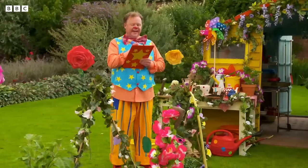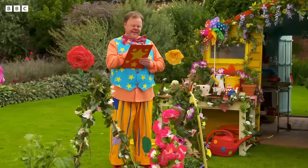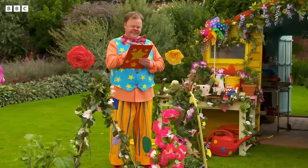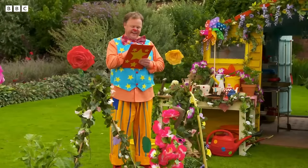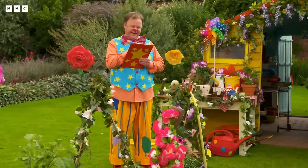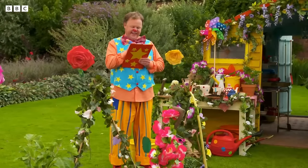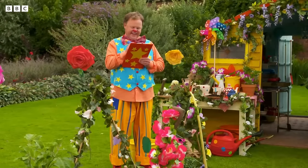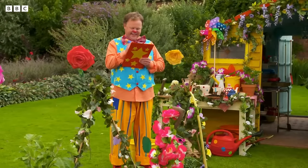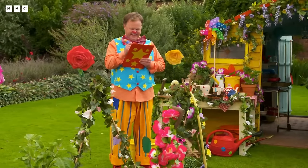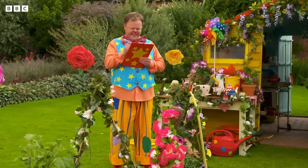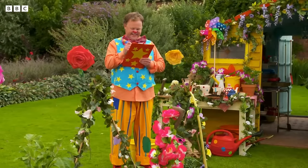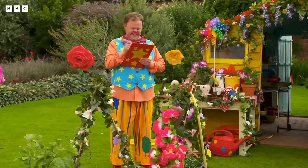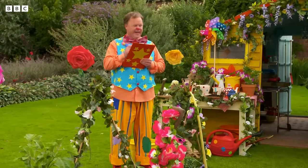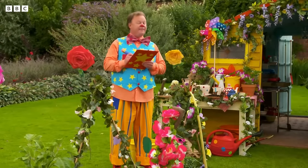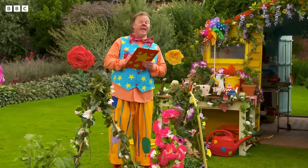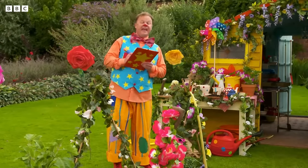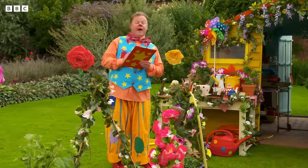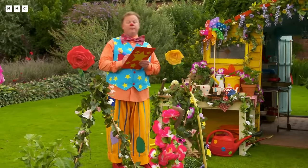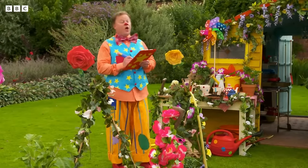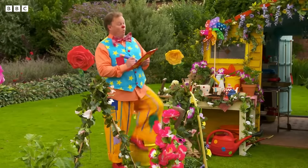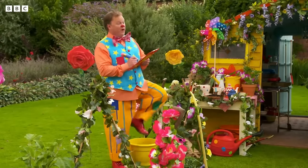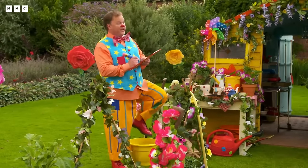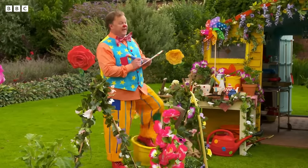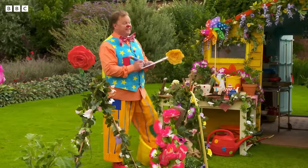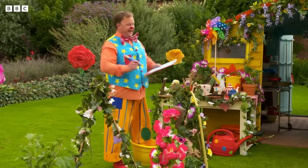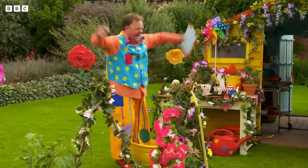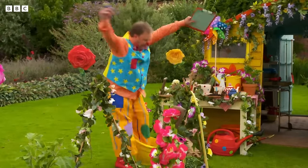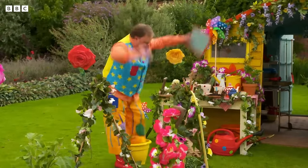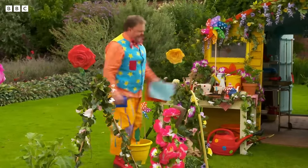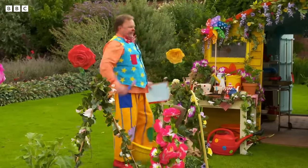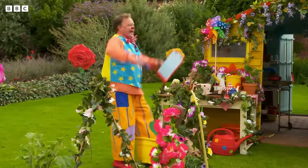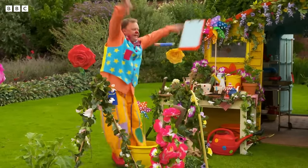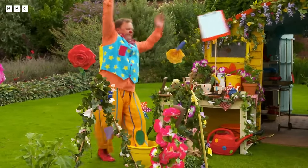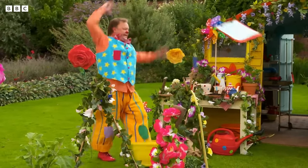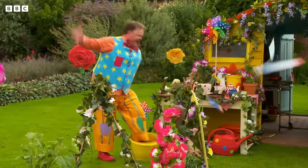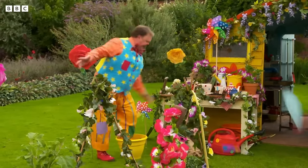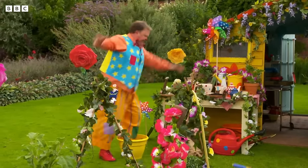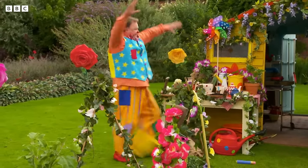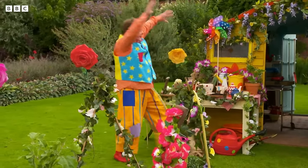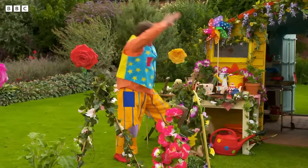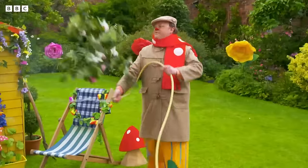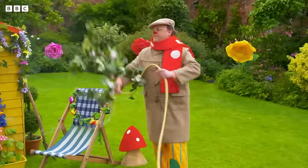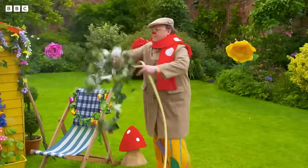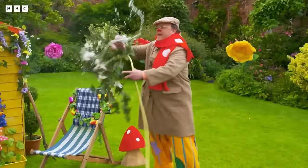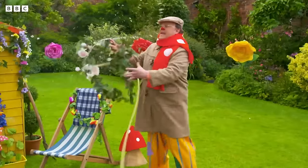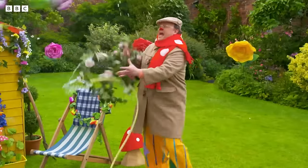A tidy garden. Now, what you need to... Hey, what are you doing? Don't stop it! Hey!